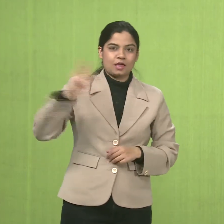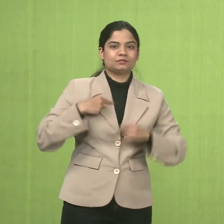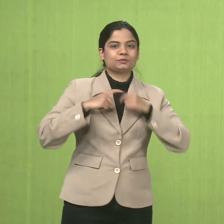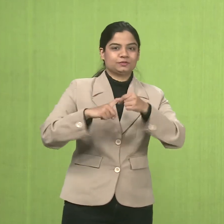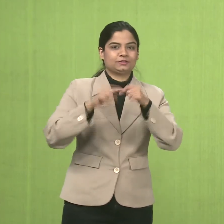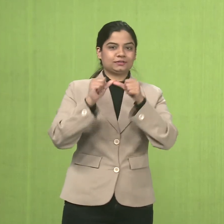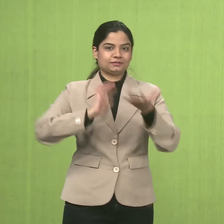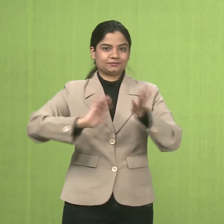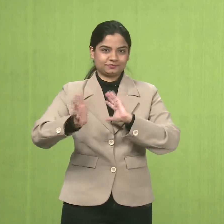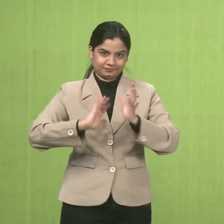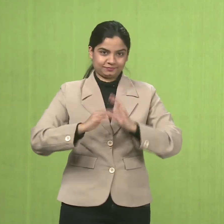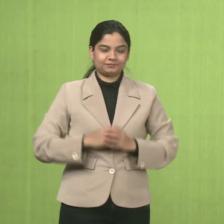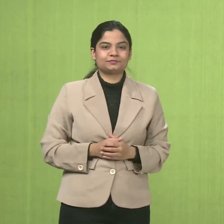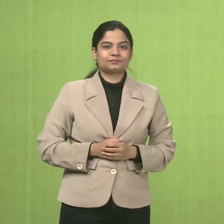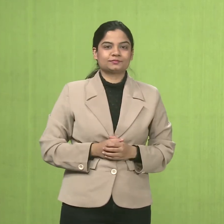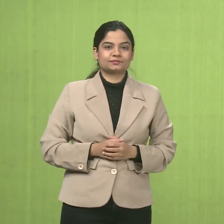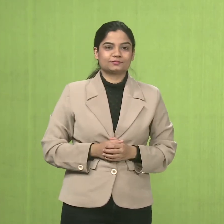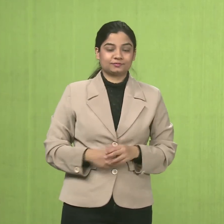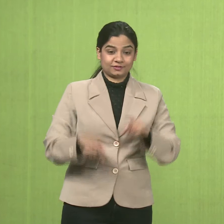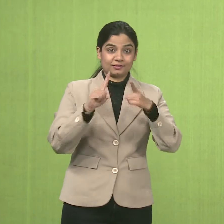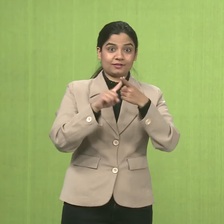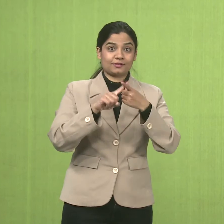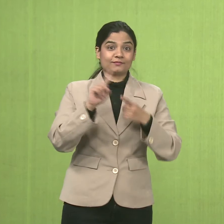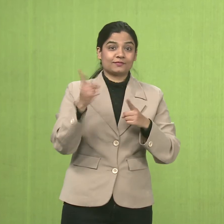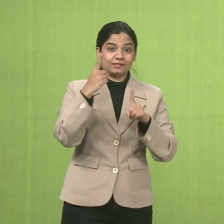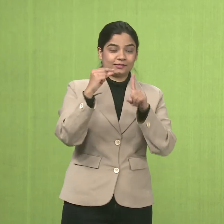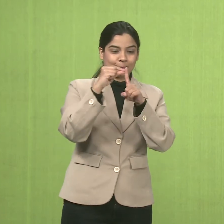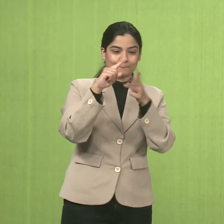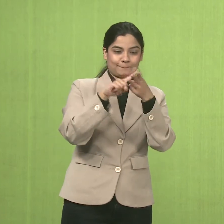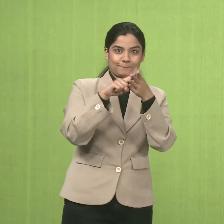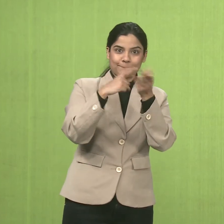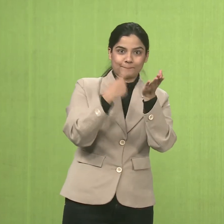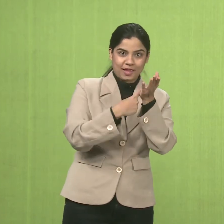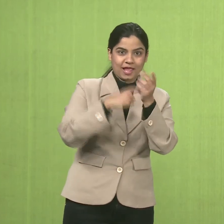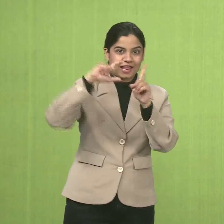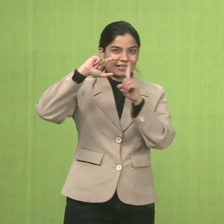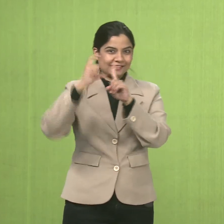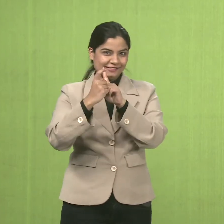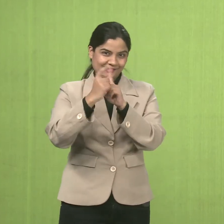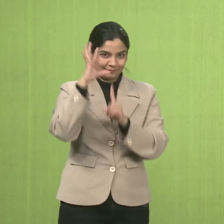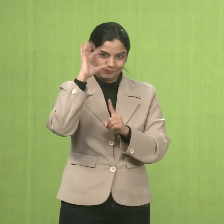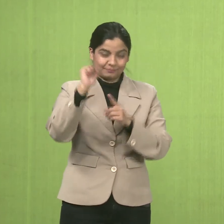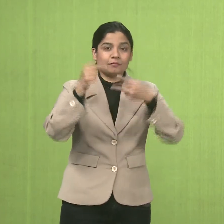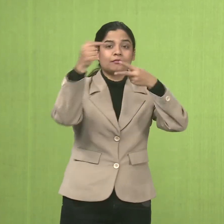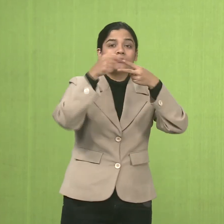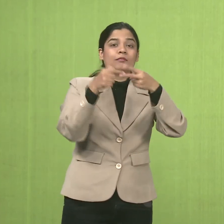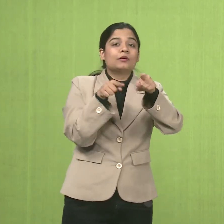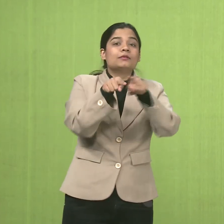Now let me repeat the question. The 2 examples of peer culture Remember, what are the